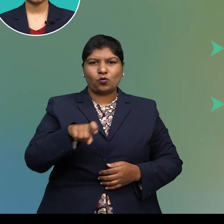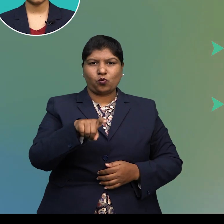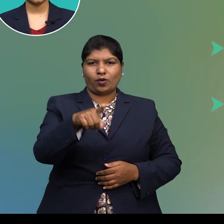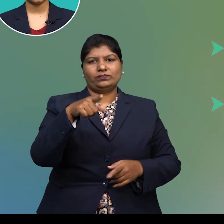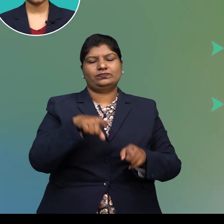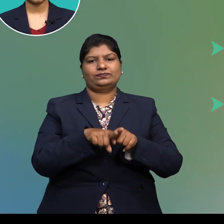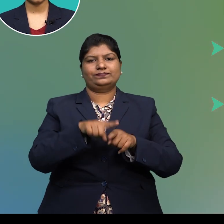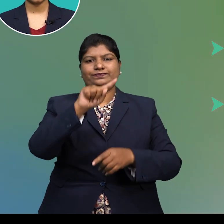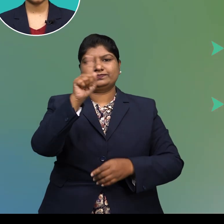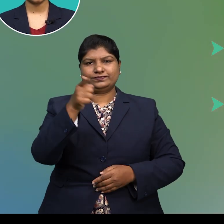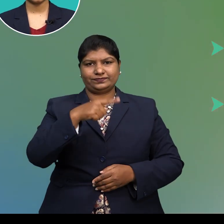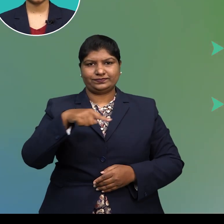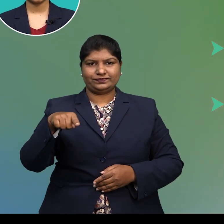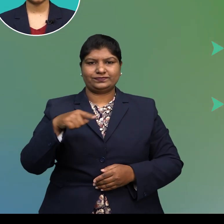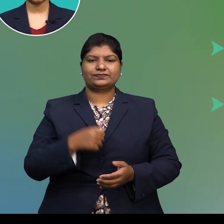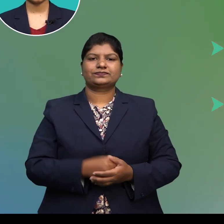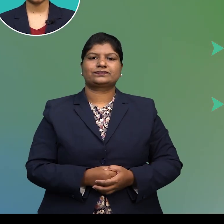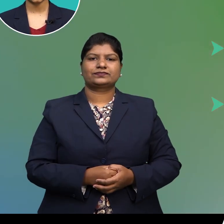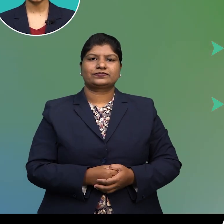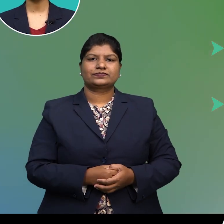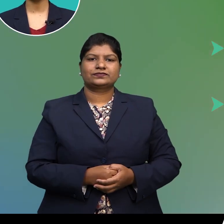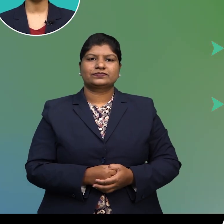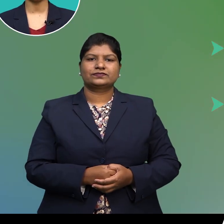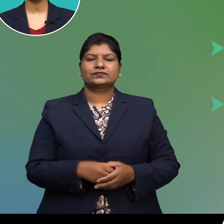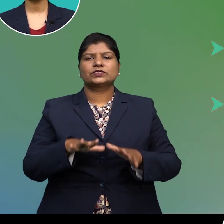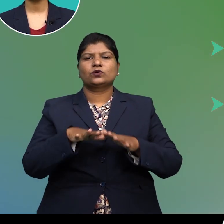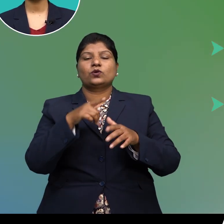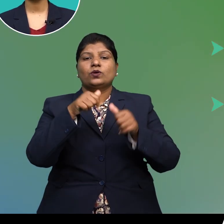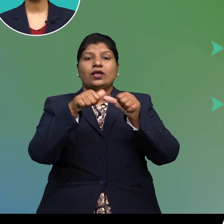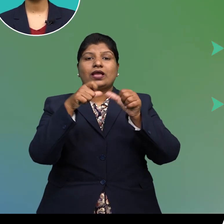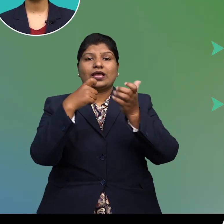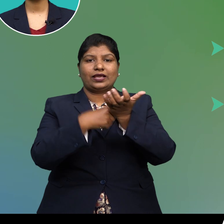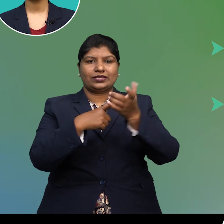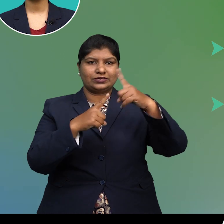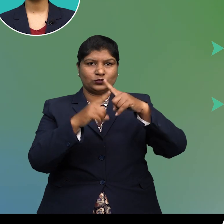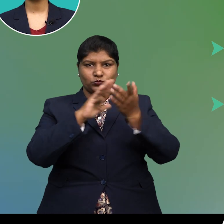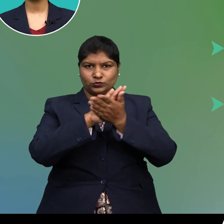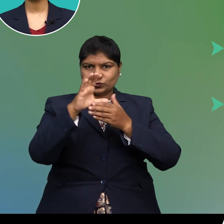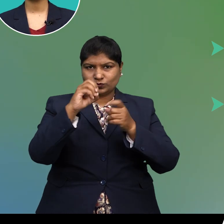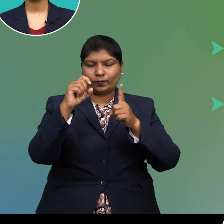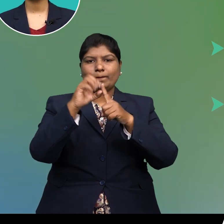Various characteristics of porifera.